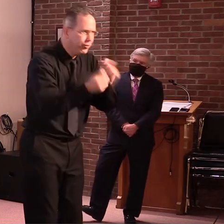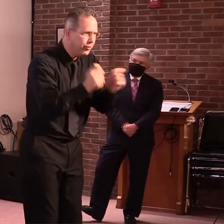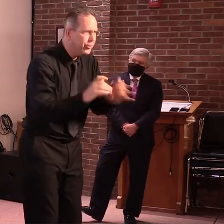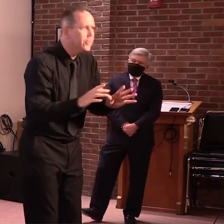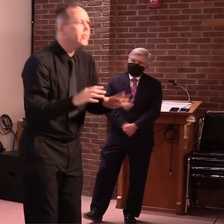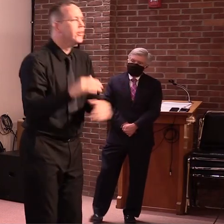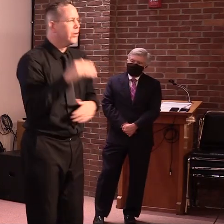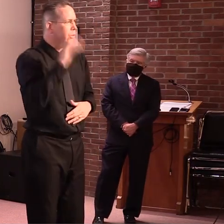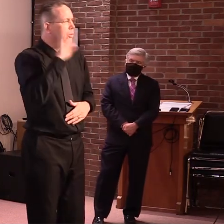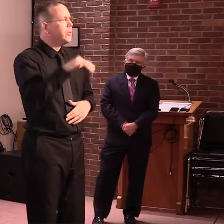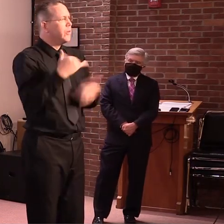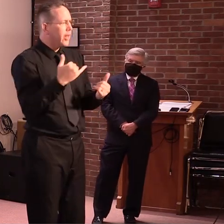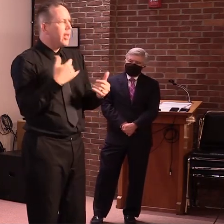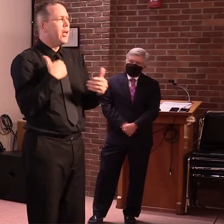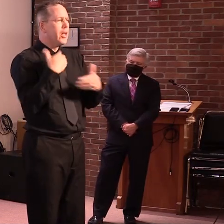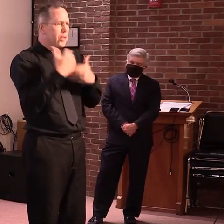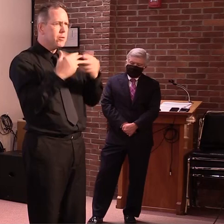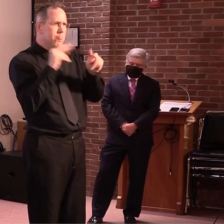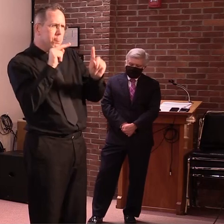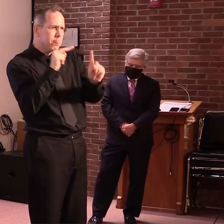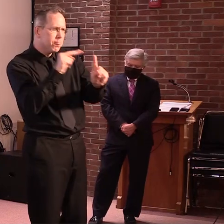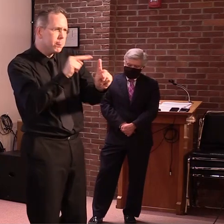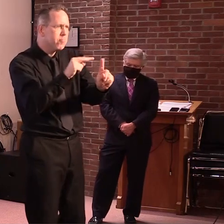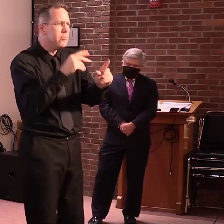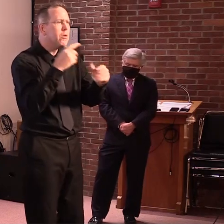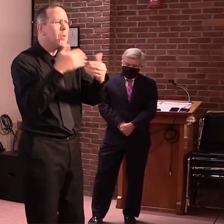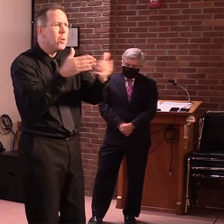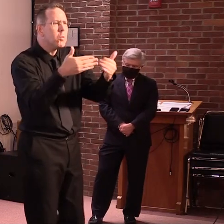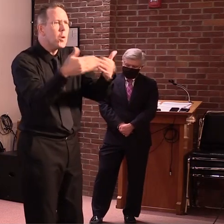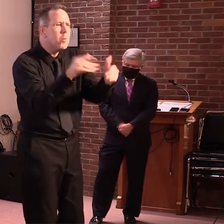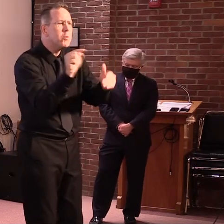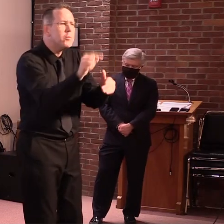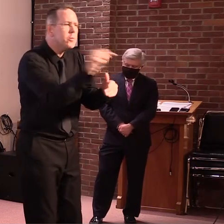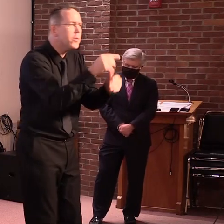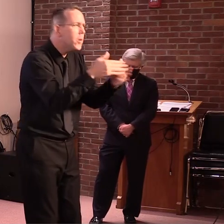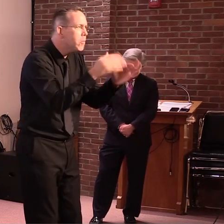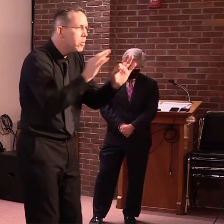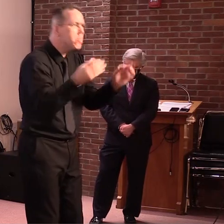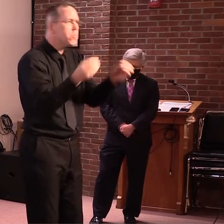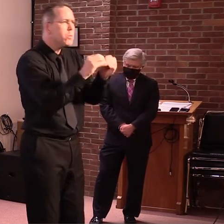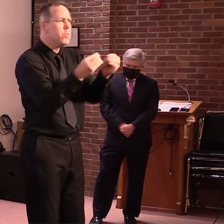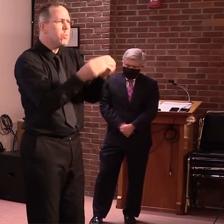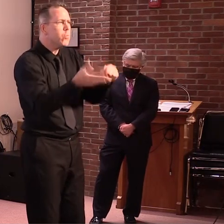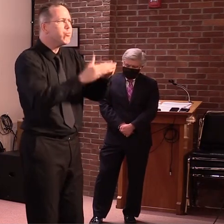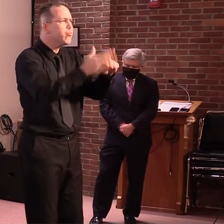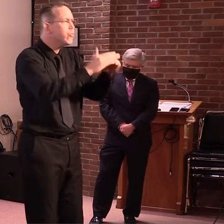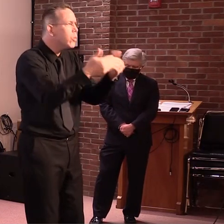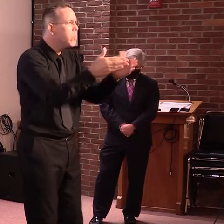further reopen our economy and try to get back some of what life was like